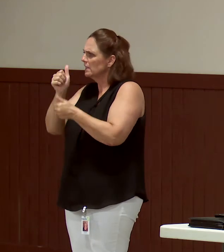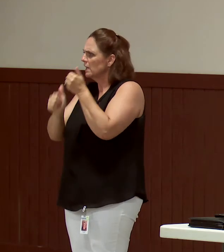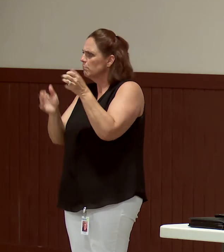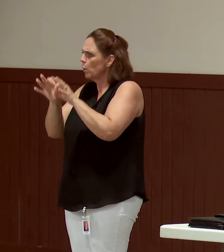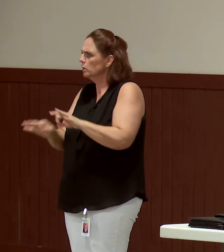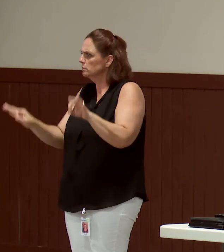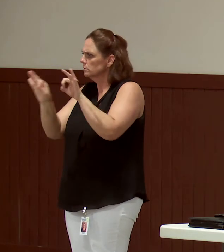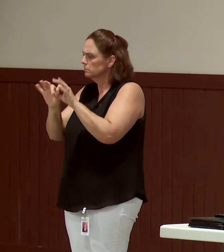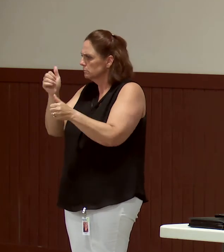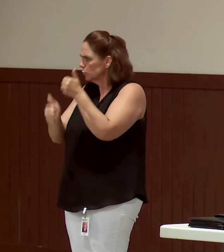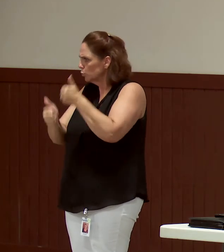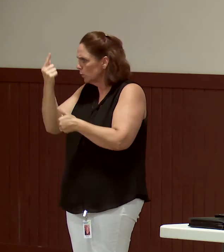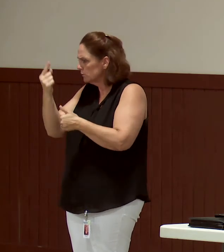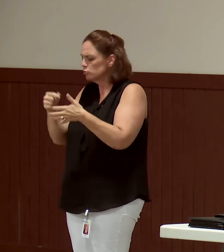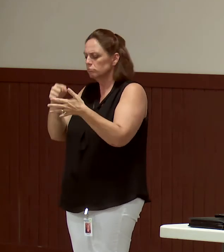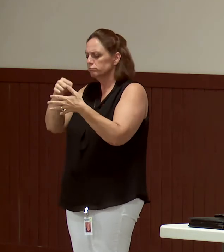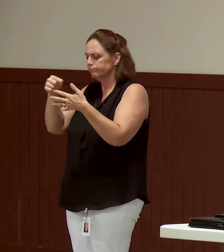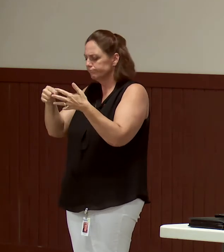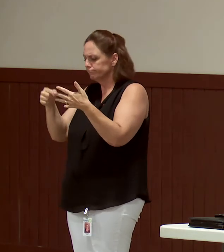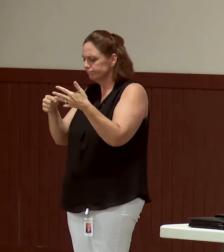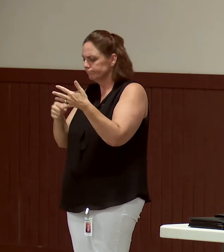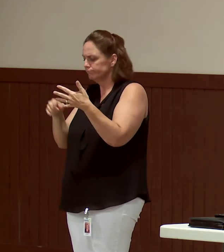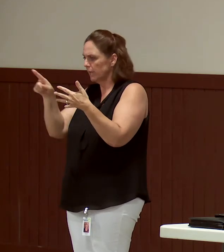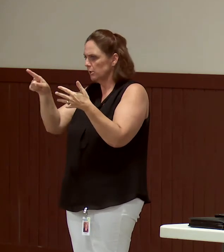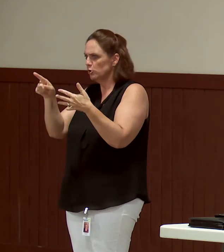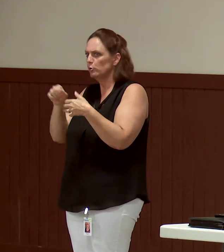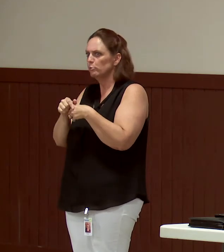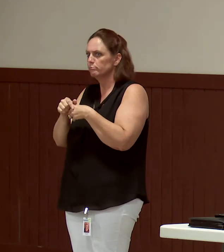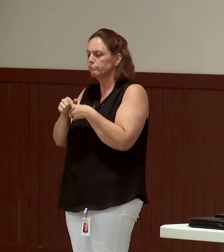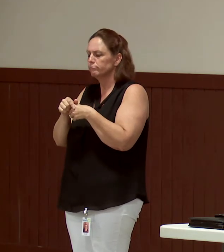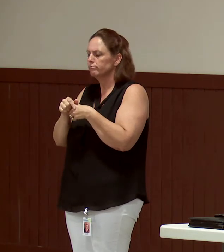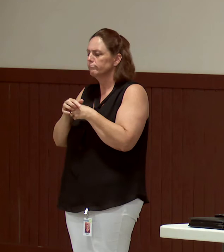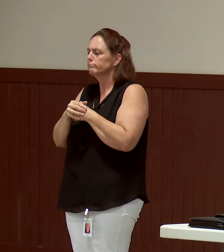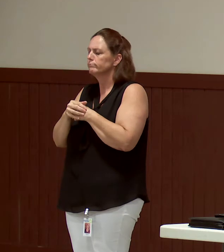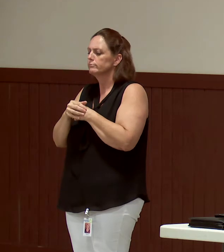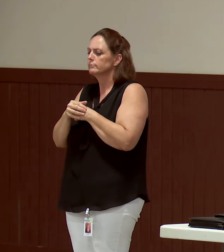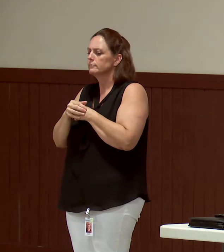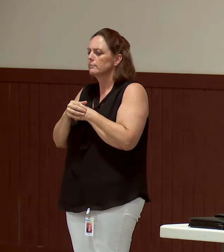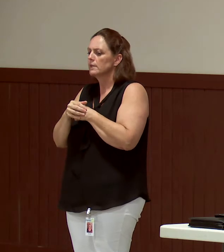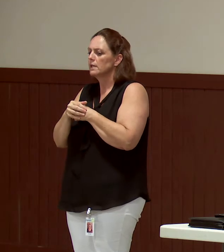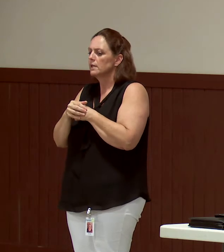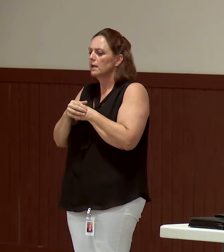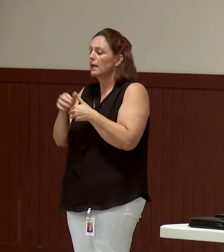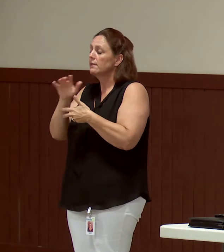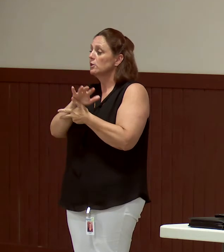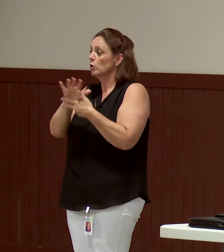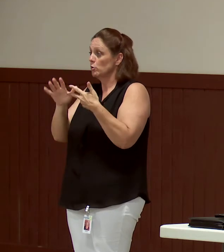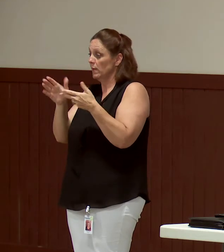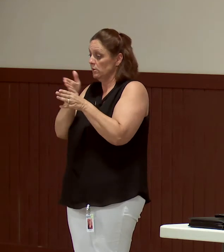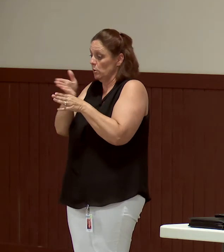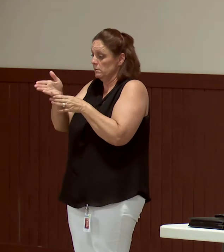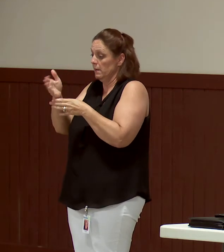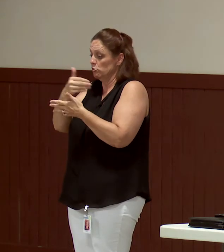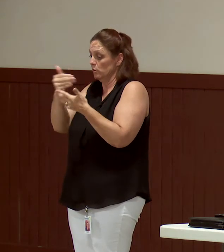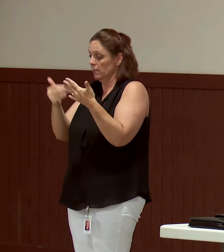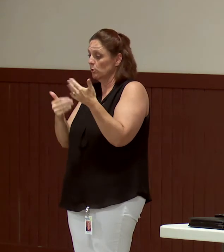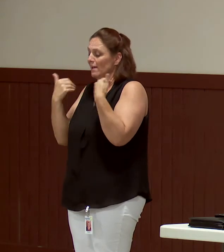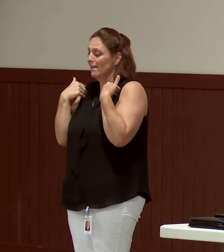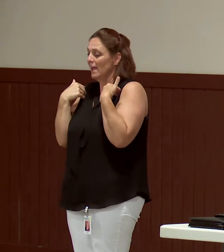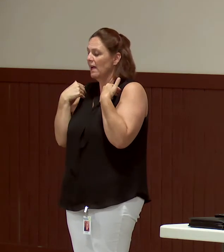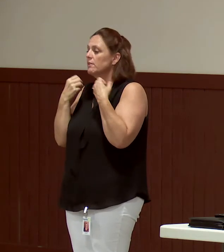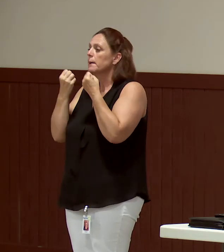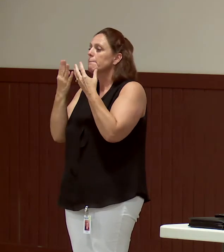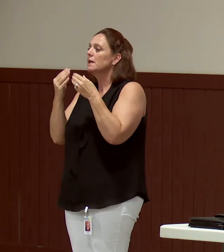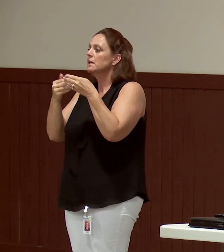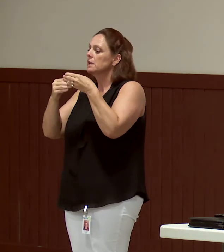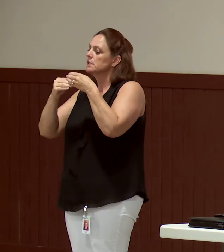it should. And then 3 of those major categories have several subcategories